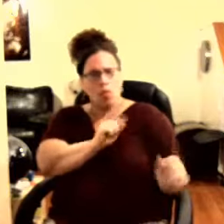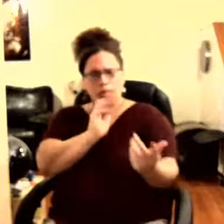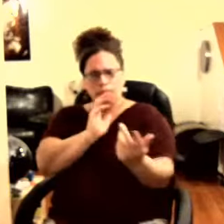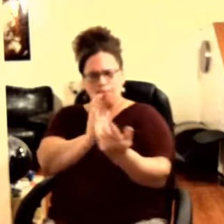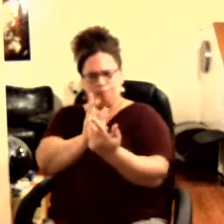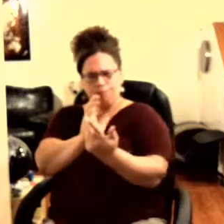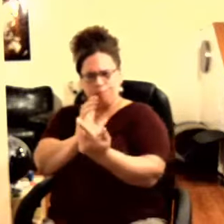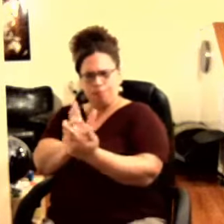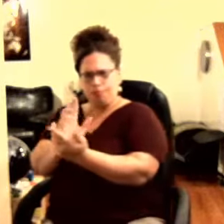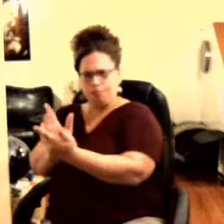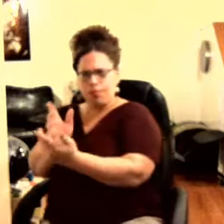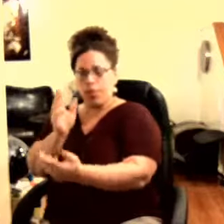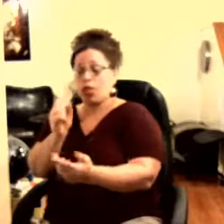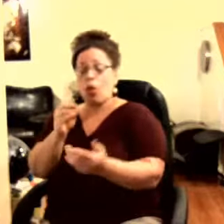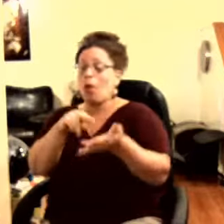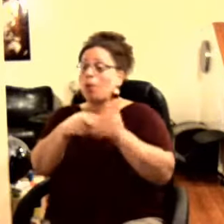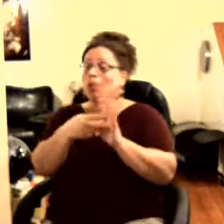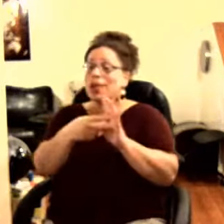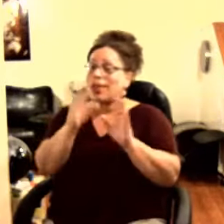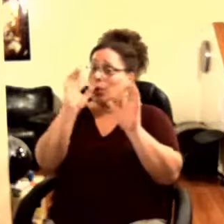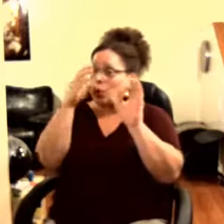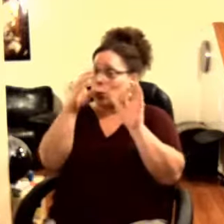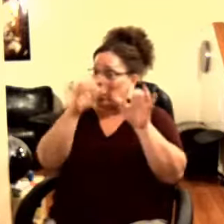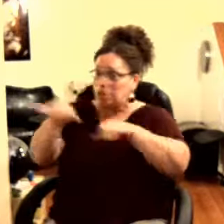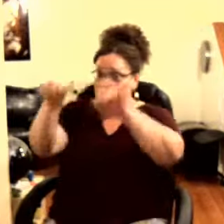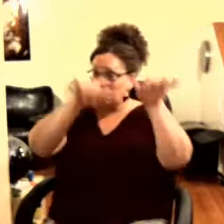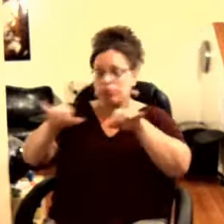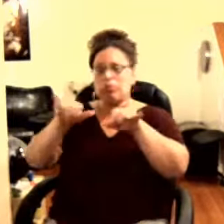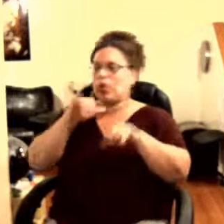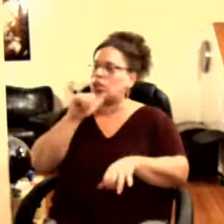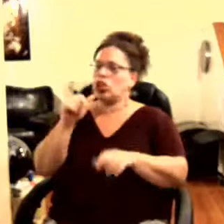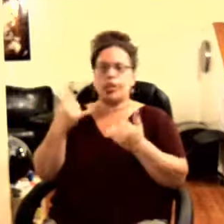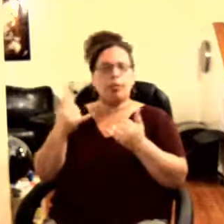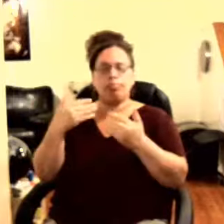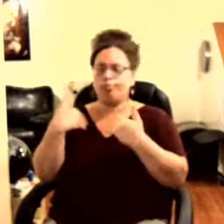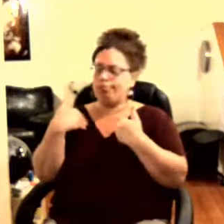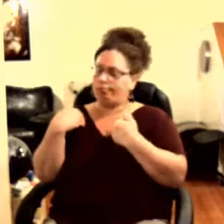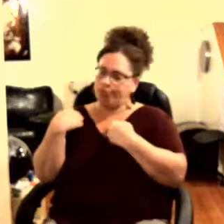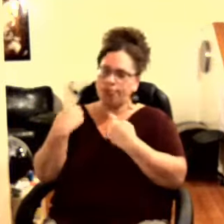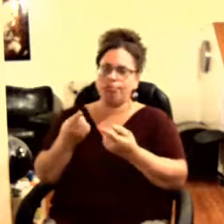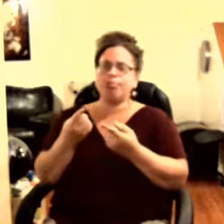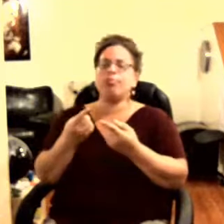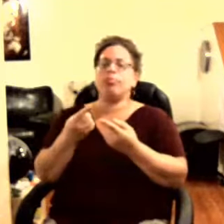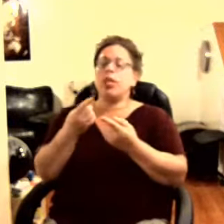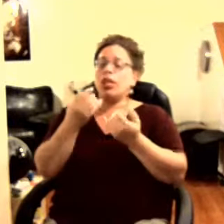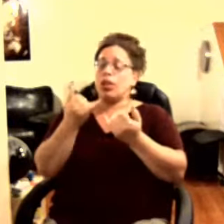Google anymore. And the funny thing about this is that it's hard to see. You can't see how different your search results are from anyone